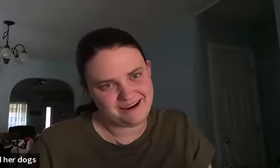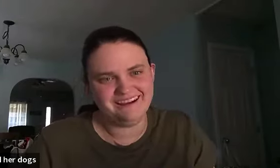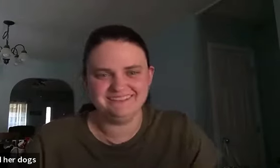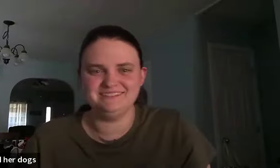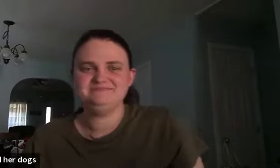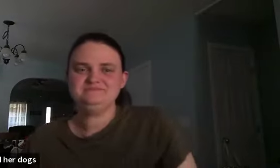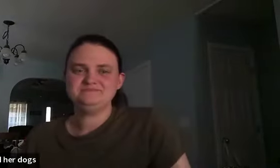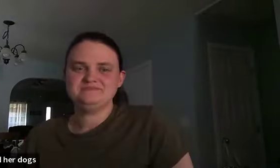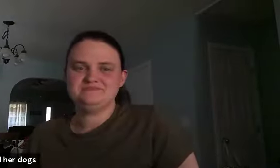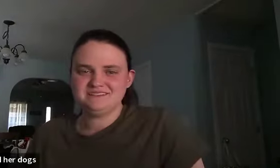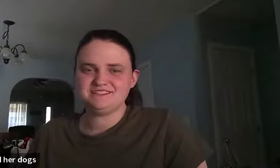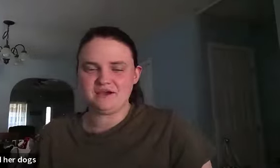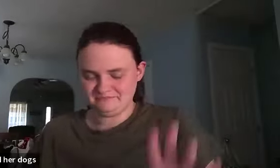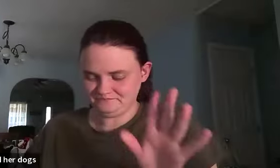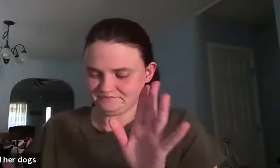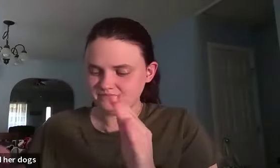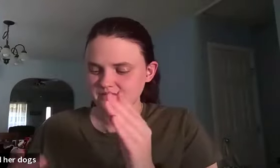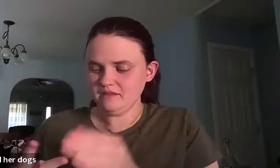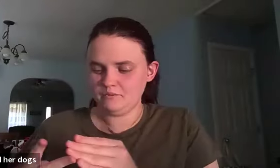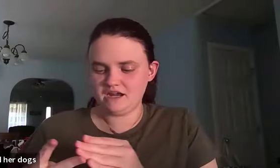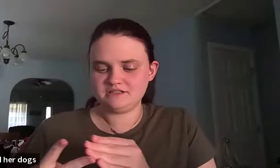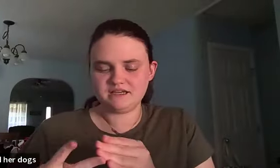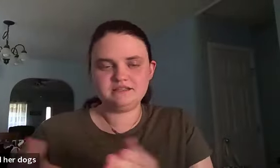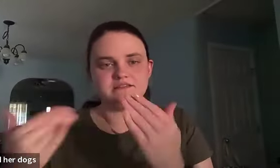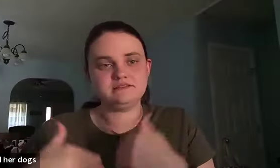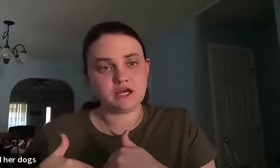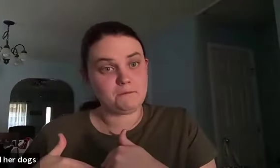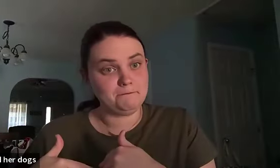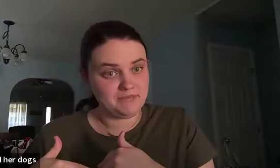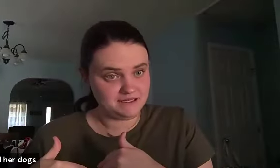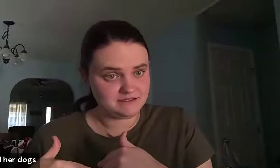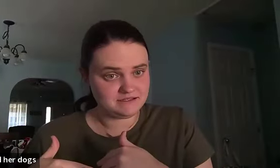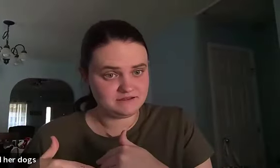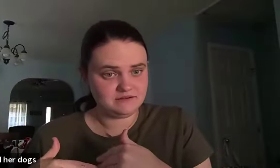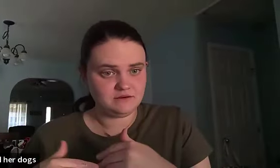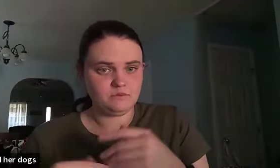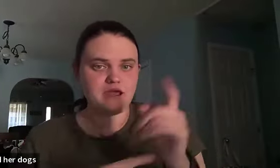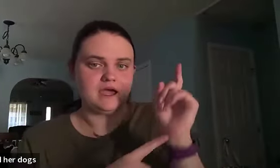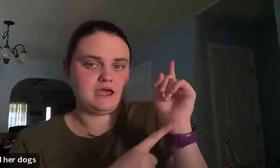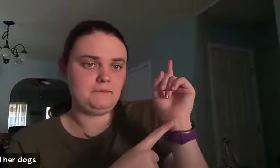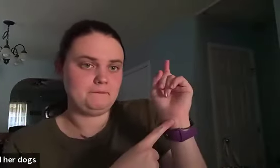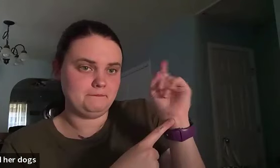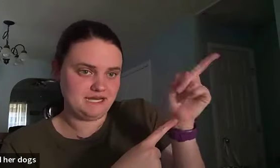right. So we had our seconds, then our minutes. We had